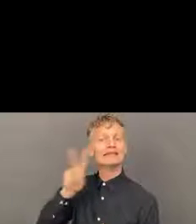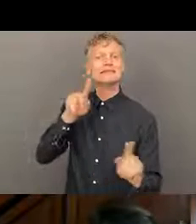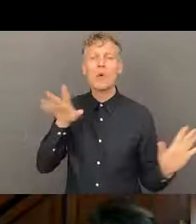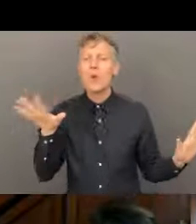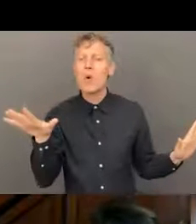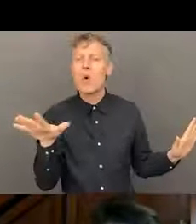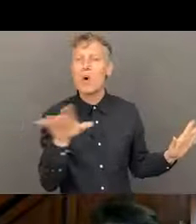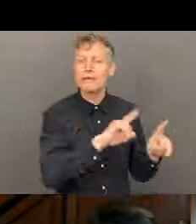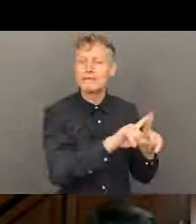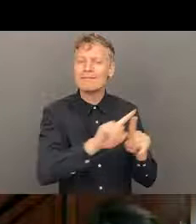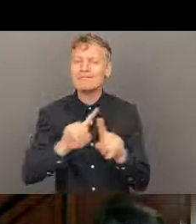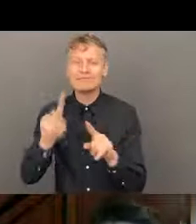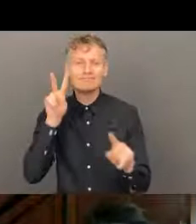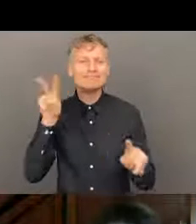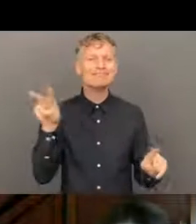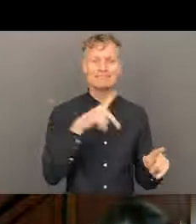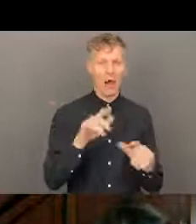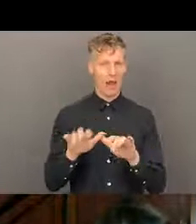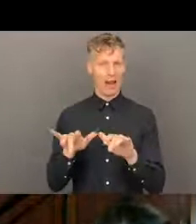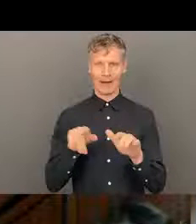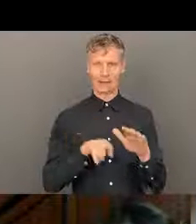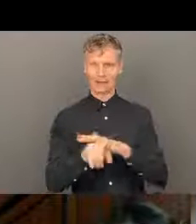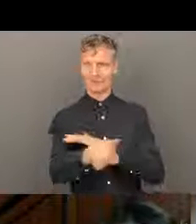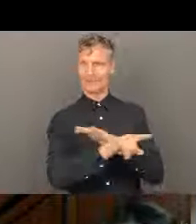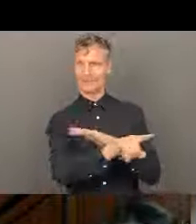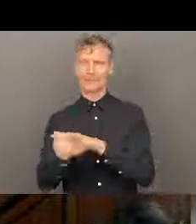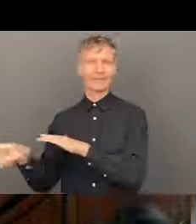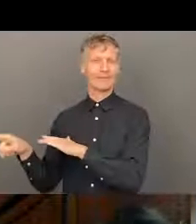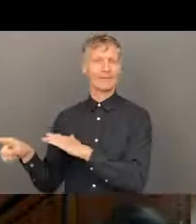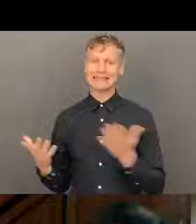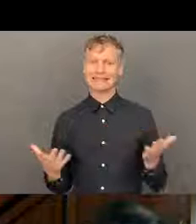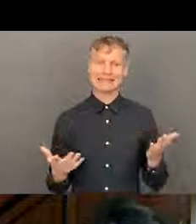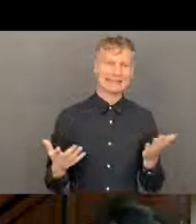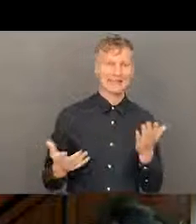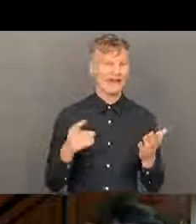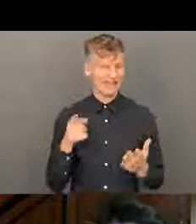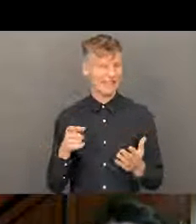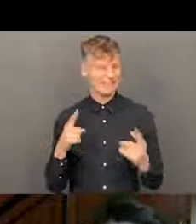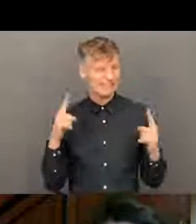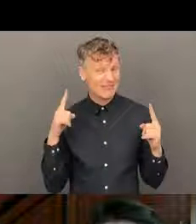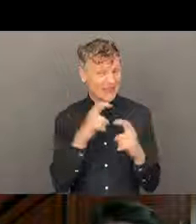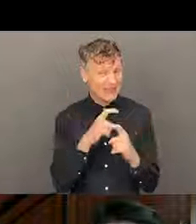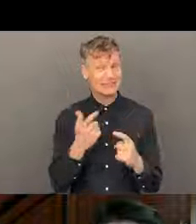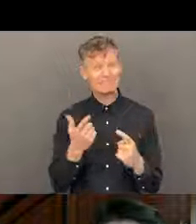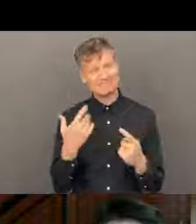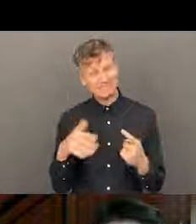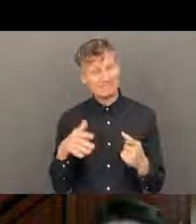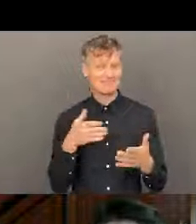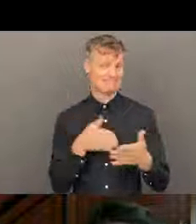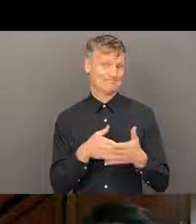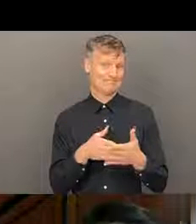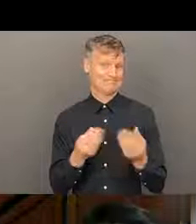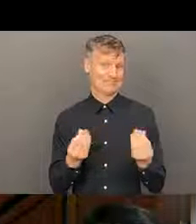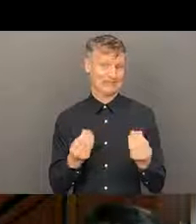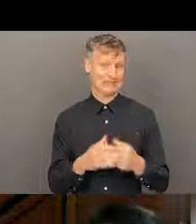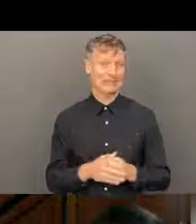constant updates with the volunteer, between the volunteer and the organization. And for the same reason, it's very important also the creation of